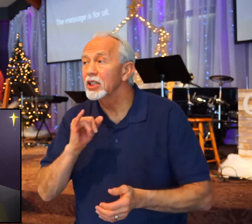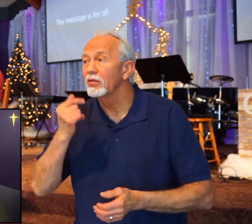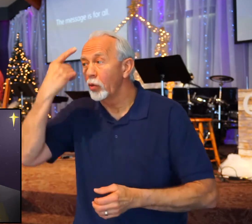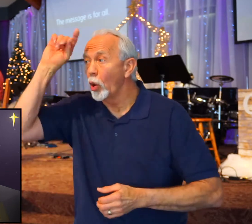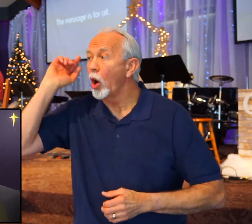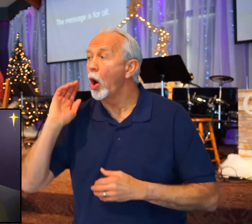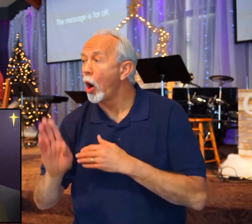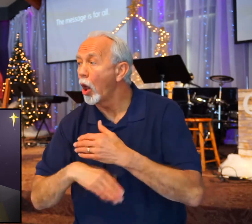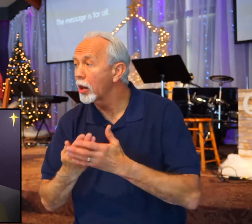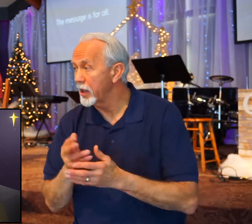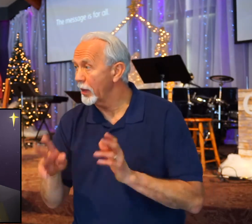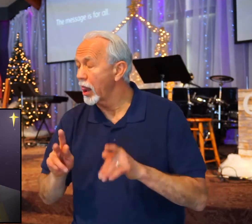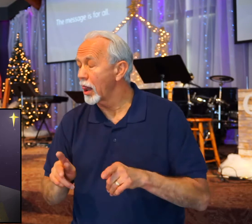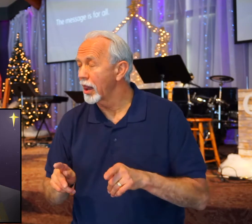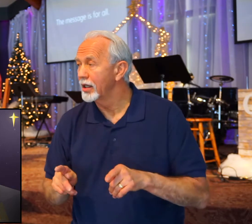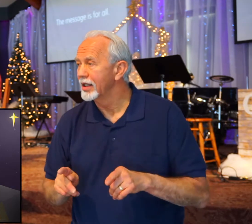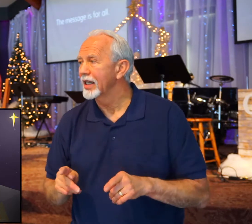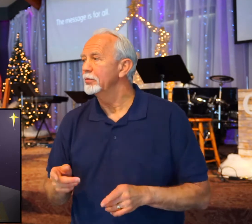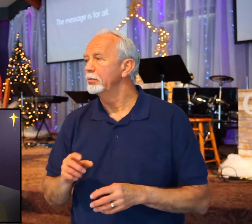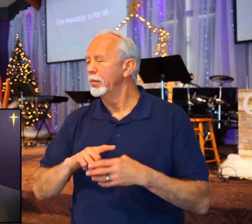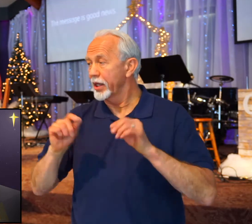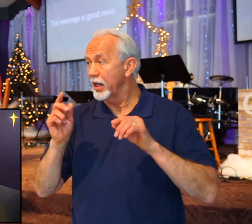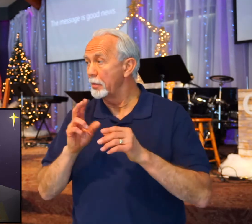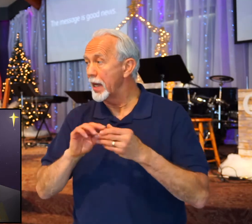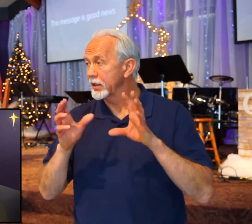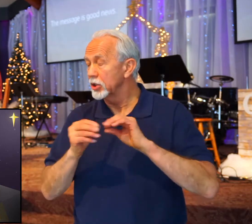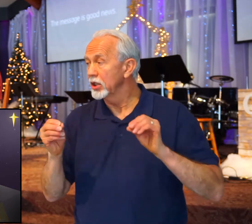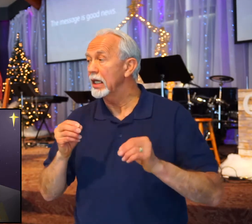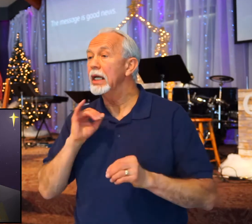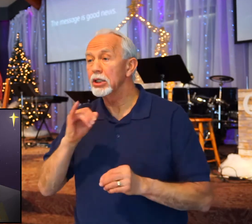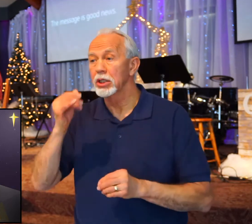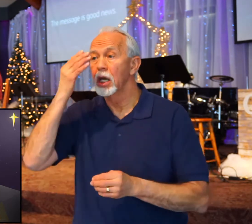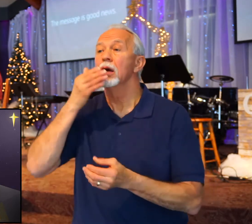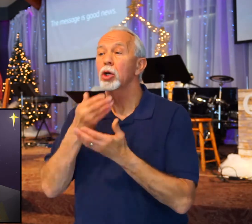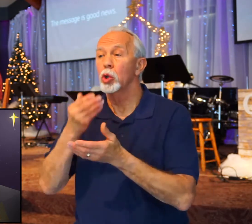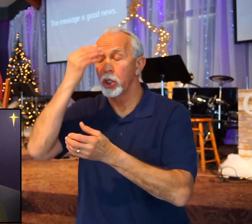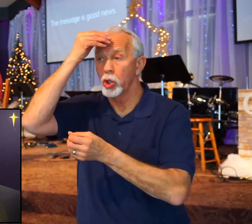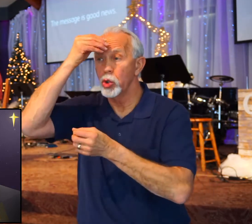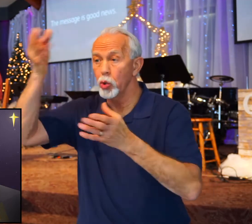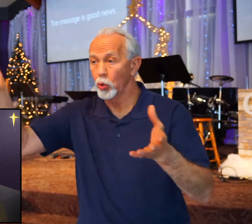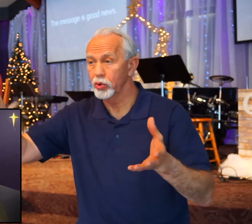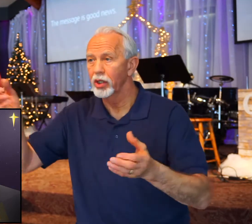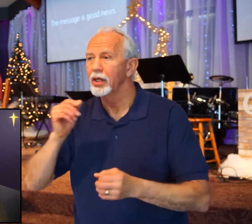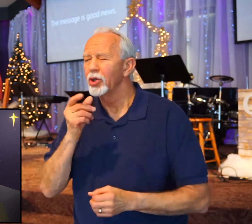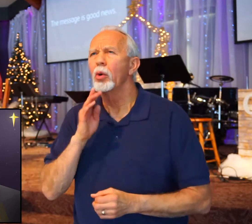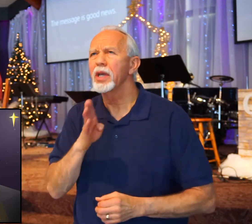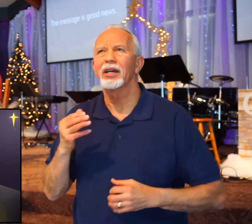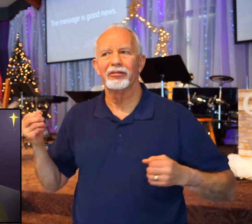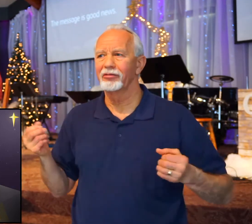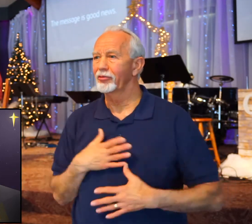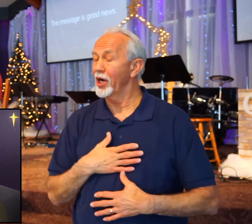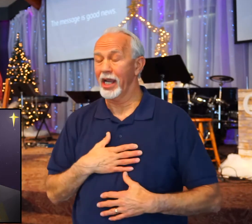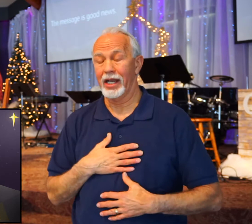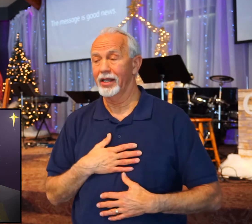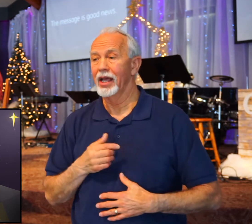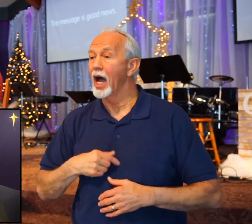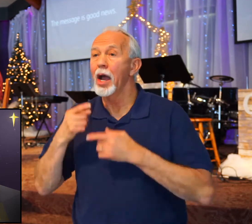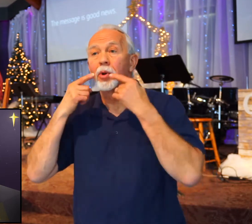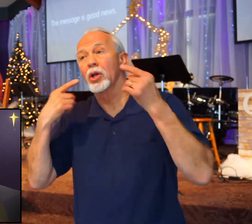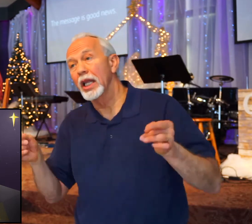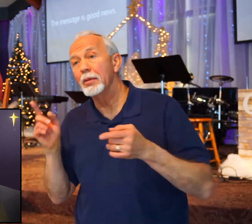see, as Pastor Justin just said, that the message is good news. Verse 10, don't be afraid, for look, I proclaim to